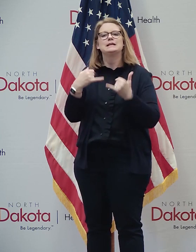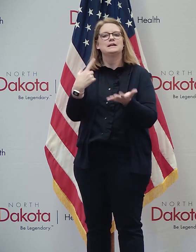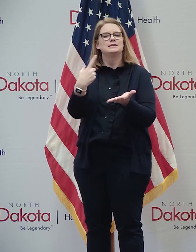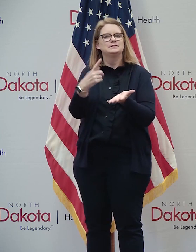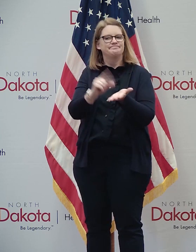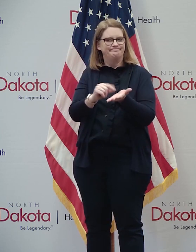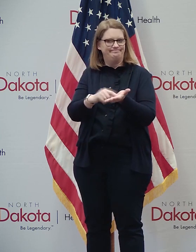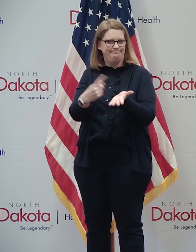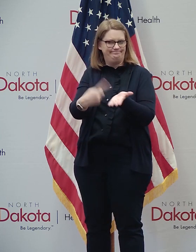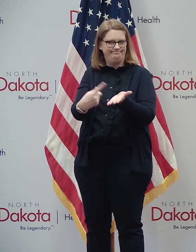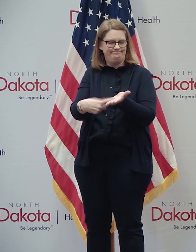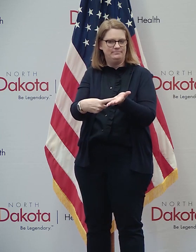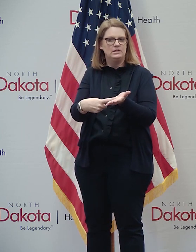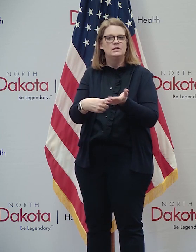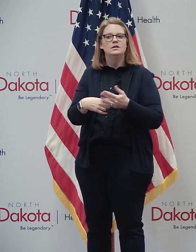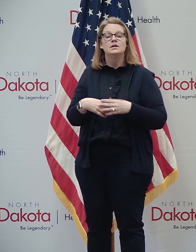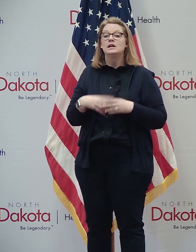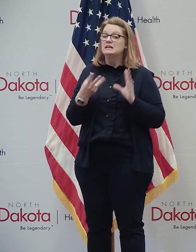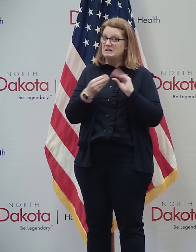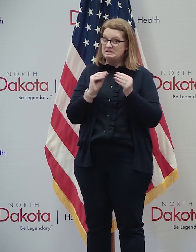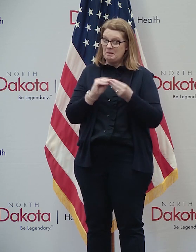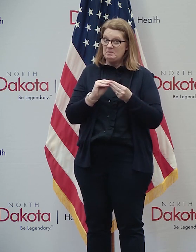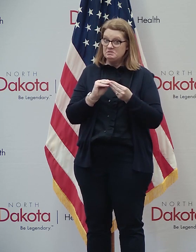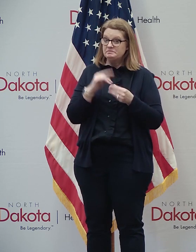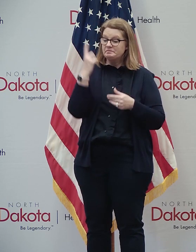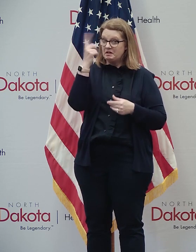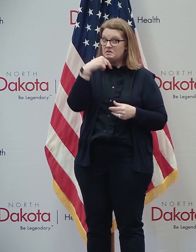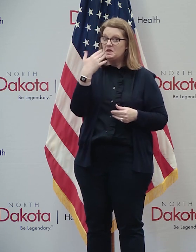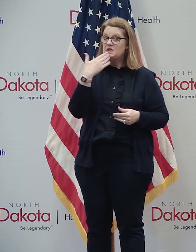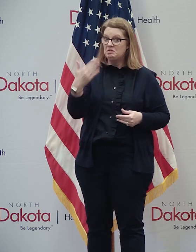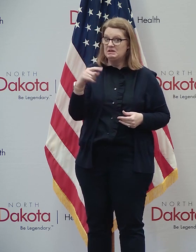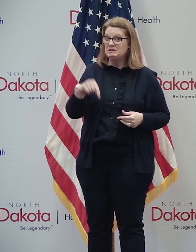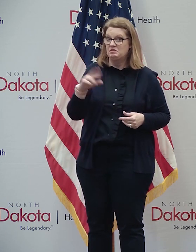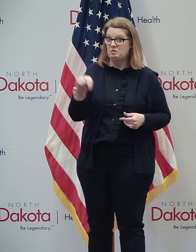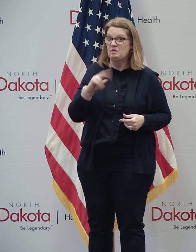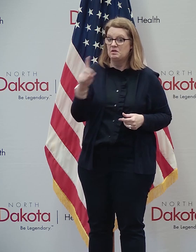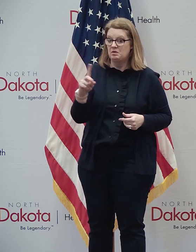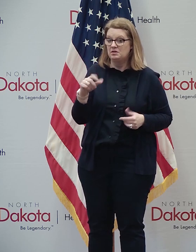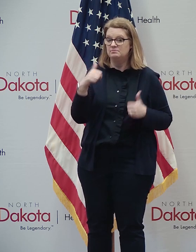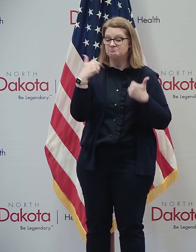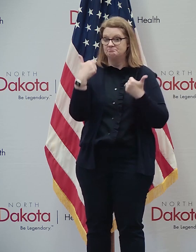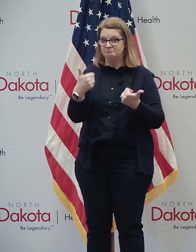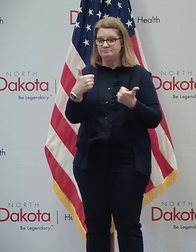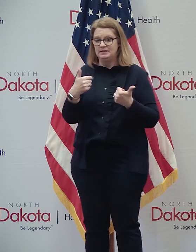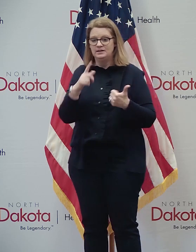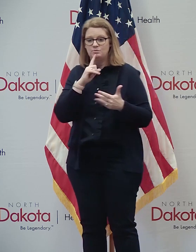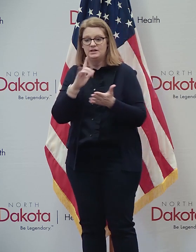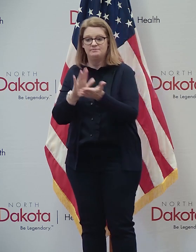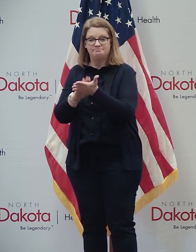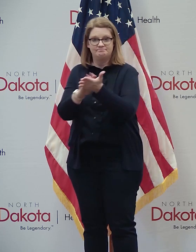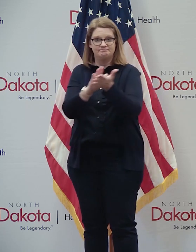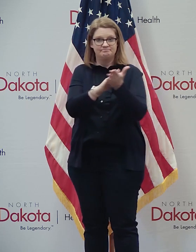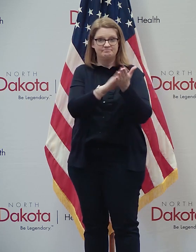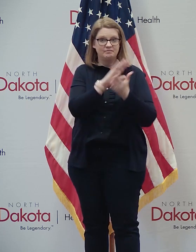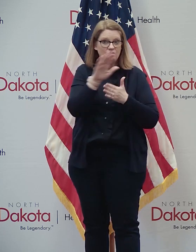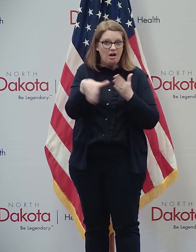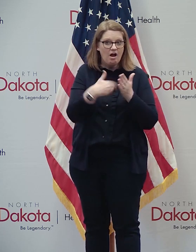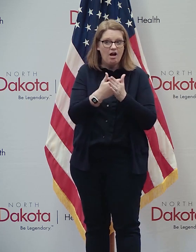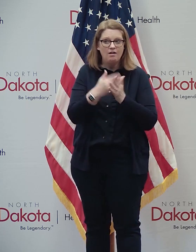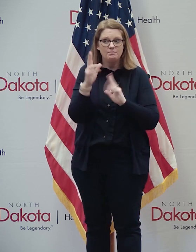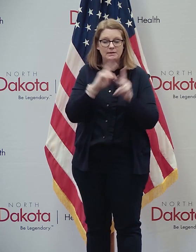briefing. And I want to just say the numbers are looking good for North Dakota, and this is a credit to all North Dakotans, business